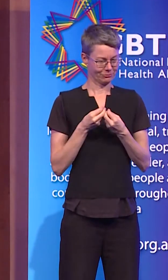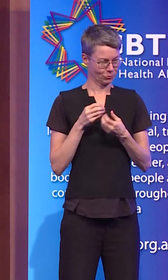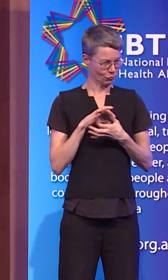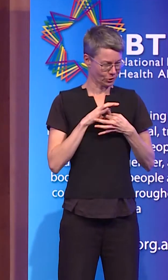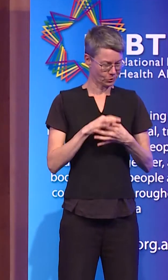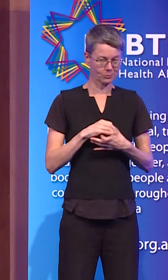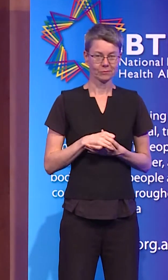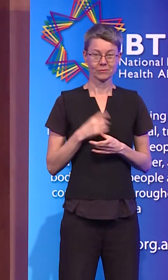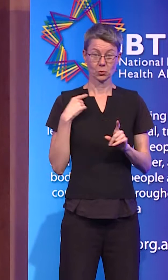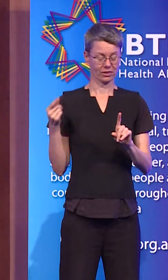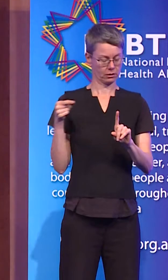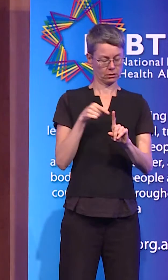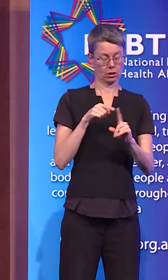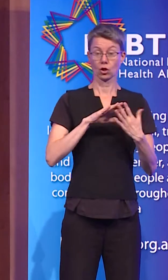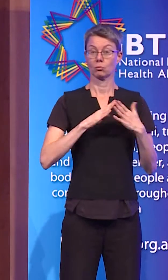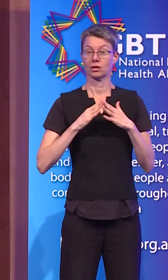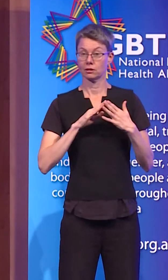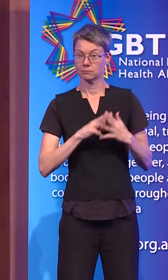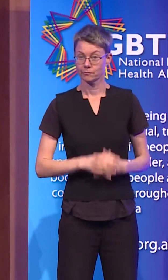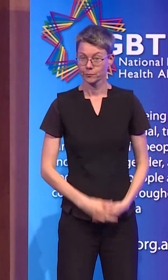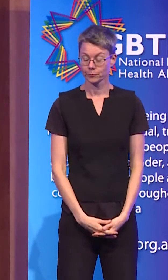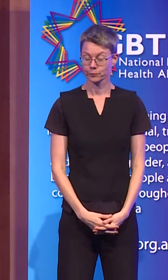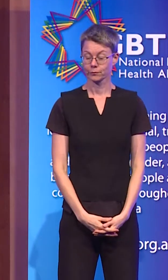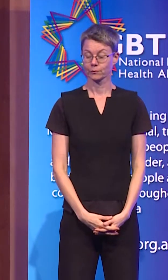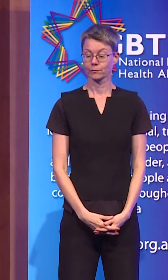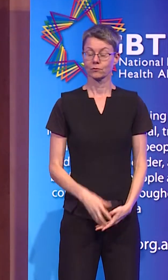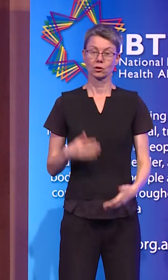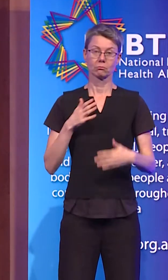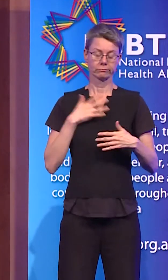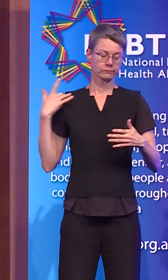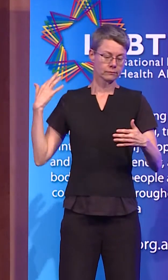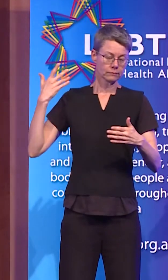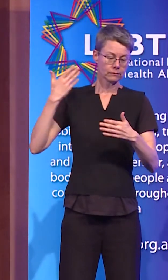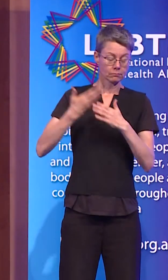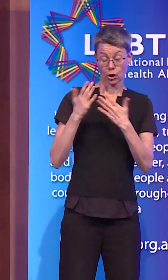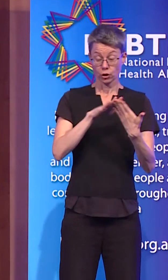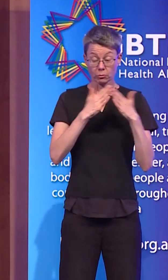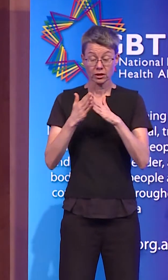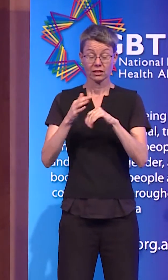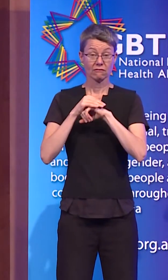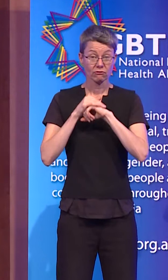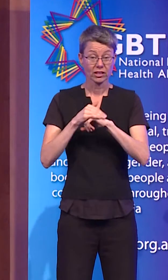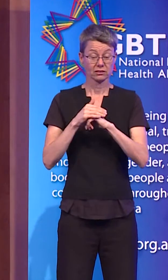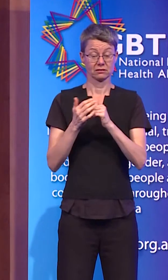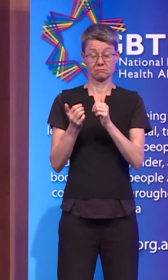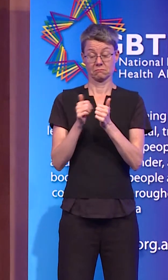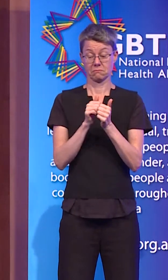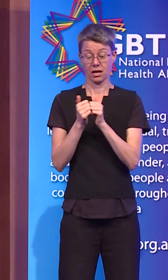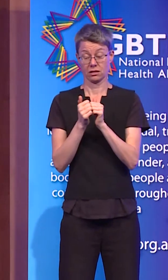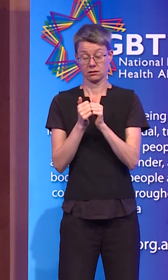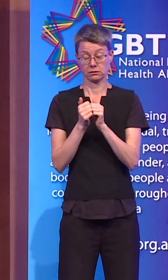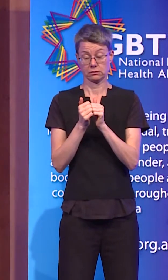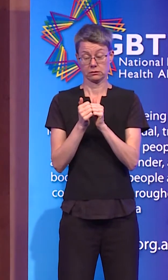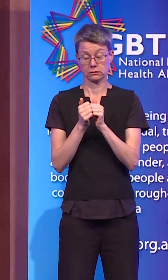come back to community. So throughout this whole journey, my community of friends and my partners, although it was a